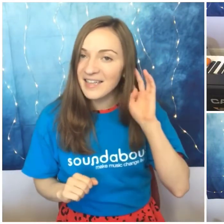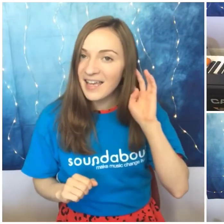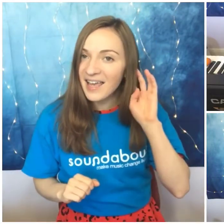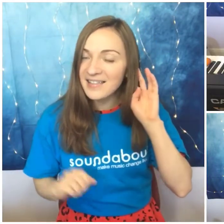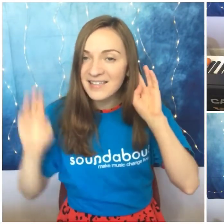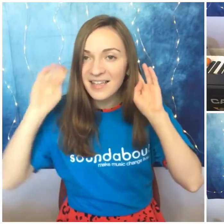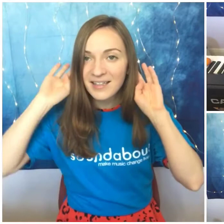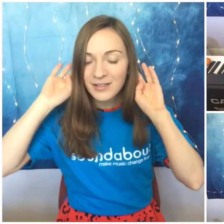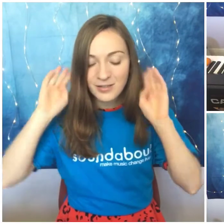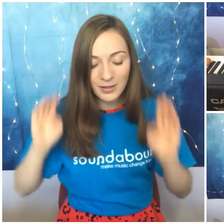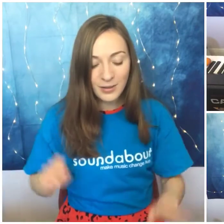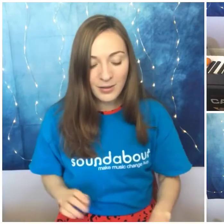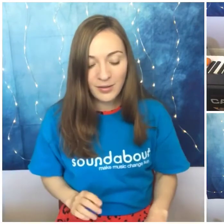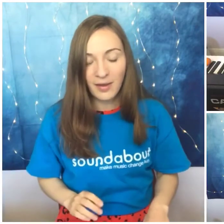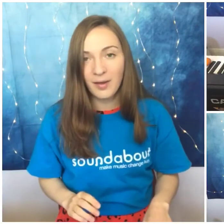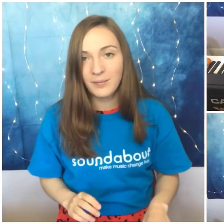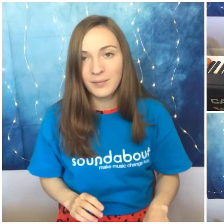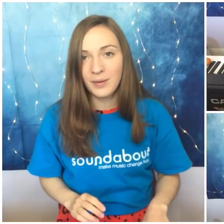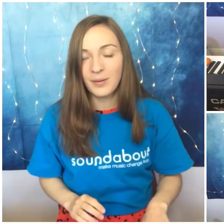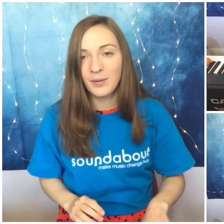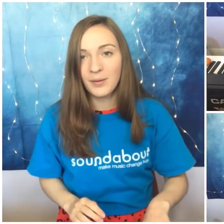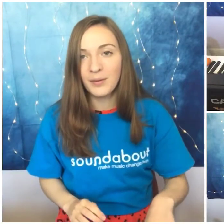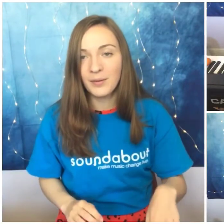and listen to the